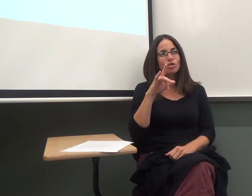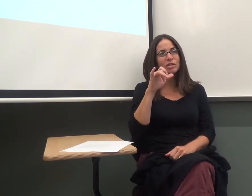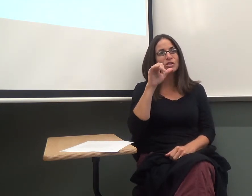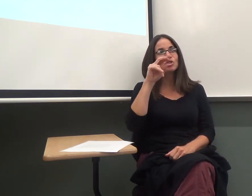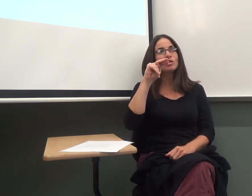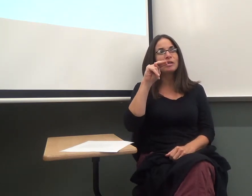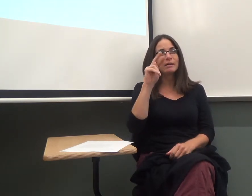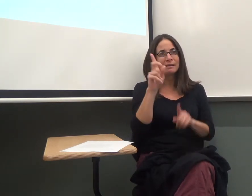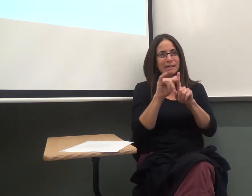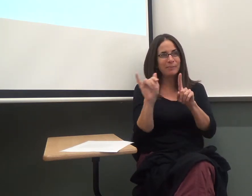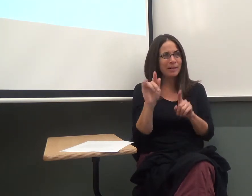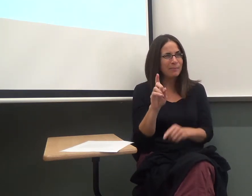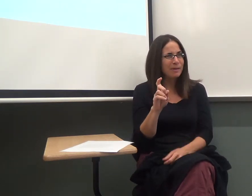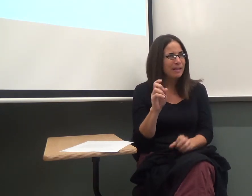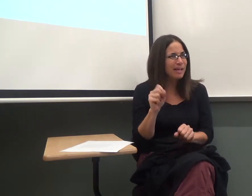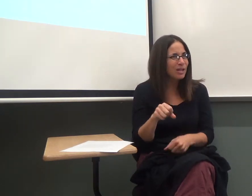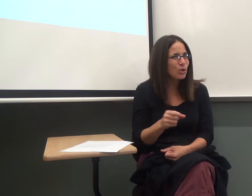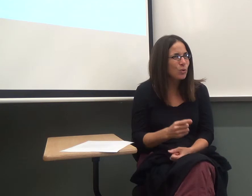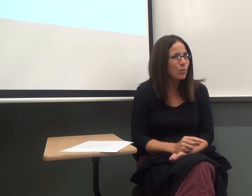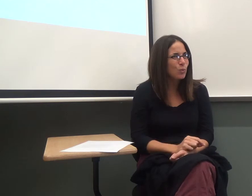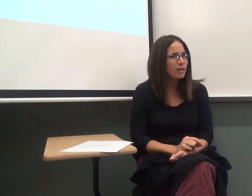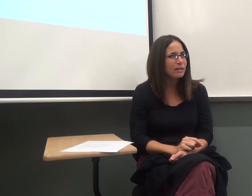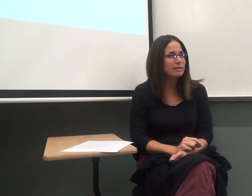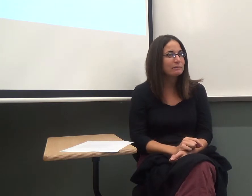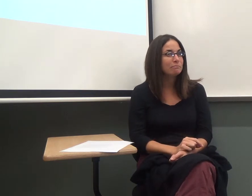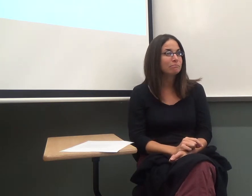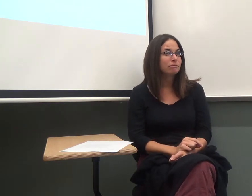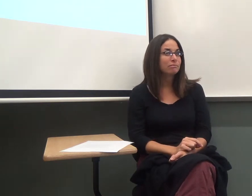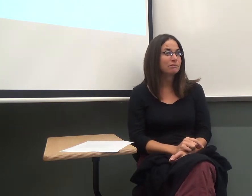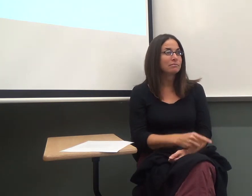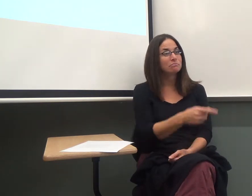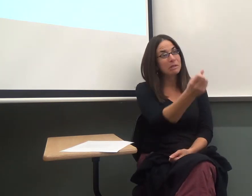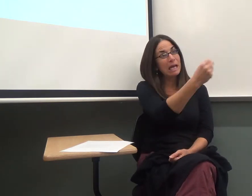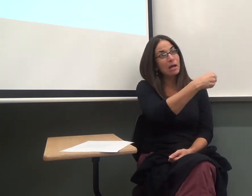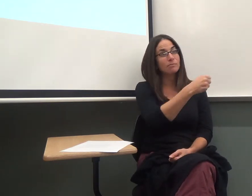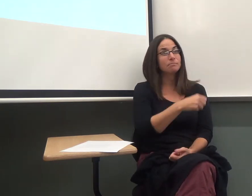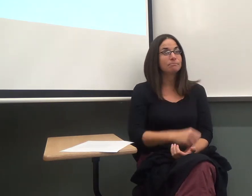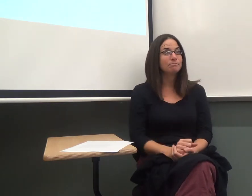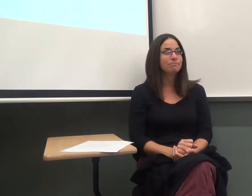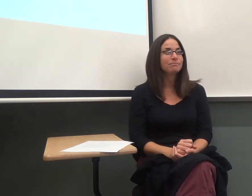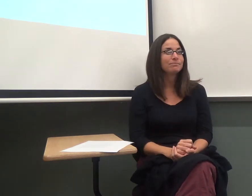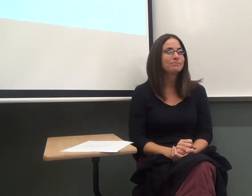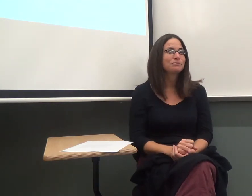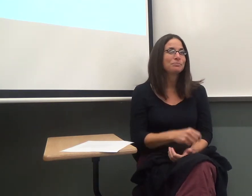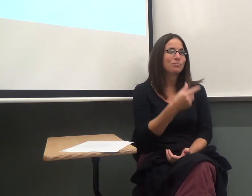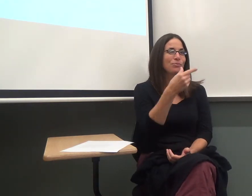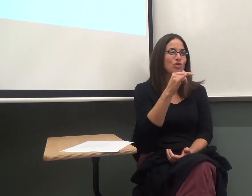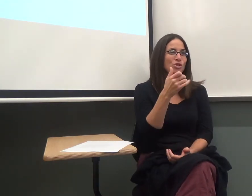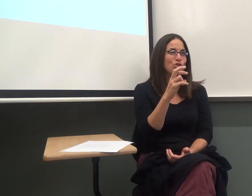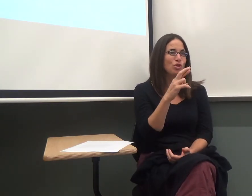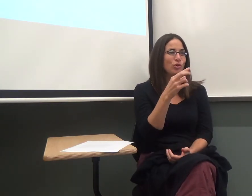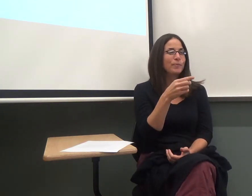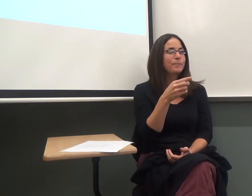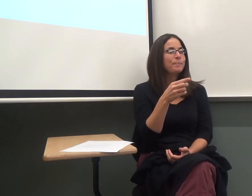Okay. All right. That's your answer. We're gonna hold on to that one for a second. Put it out there. I agree, Maria? you can